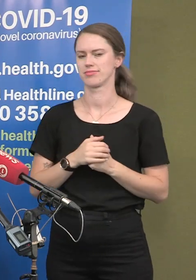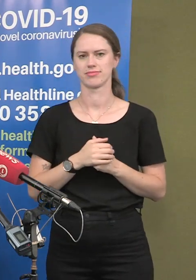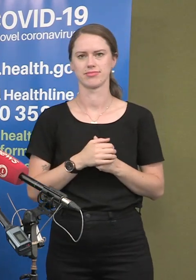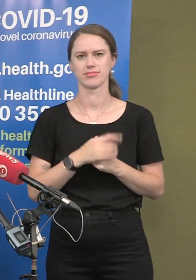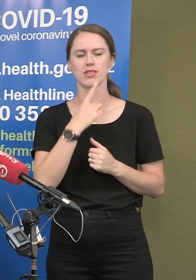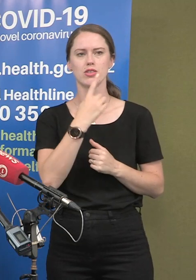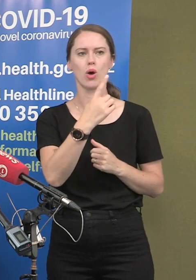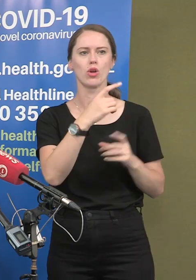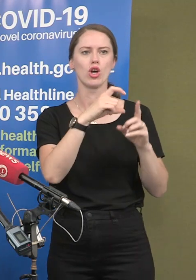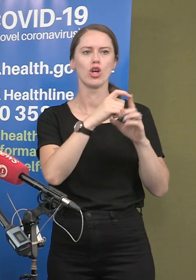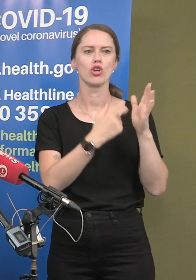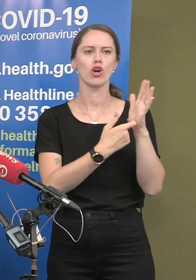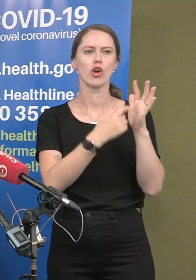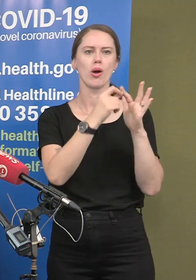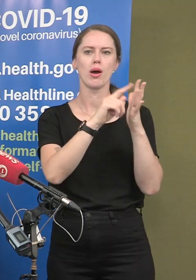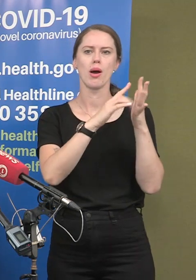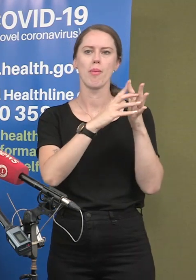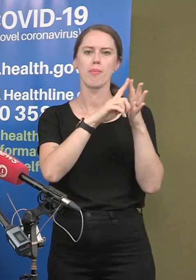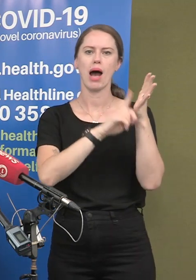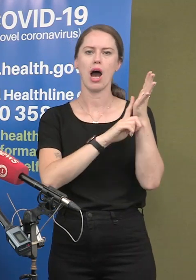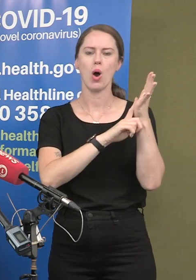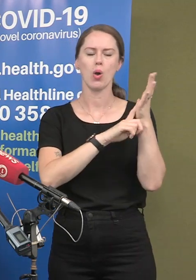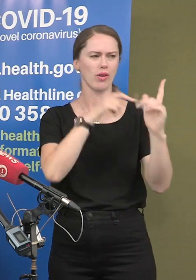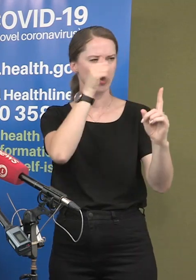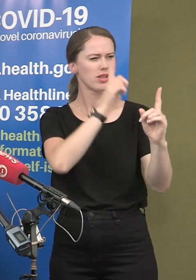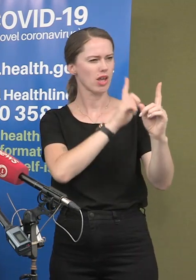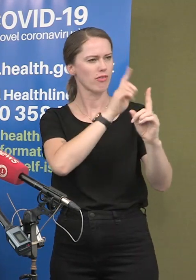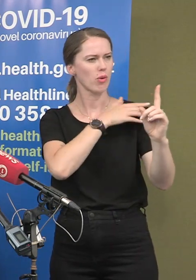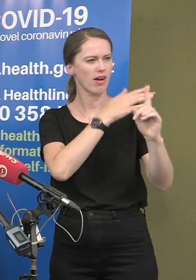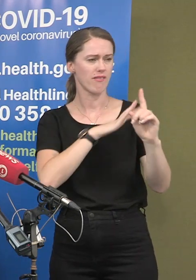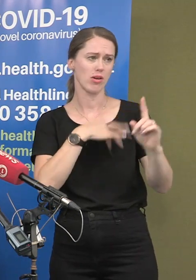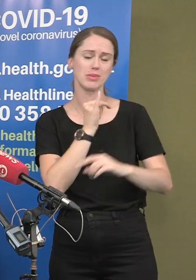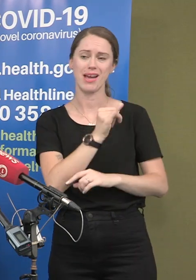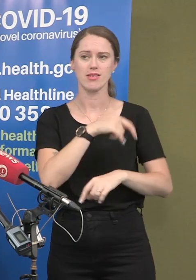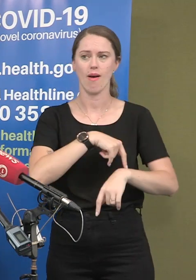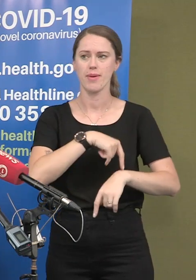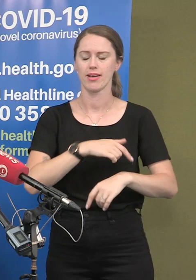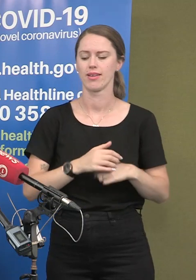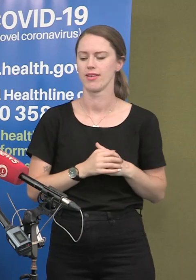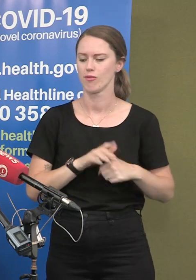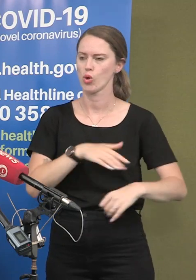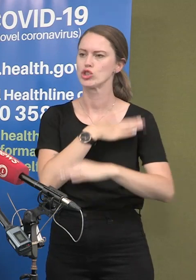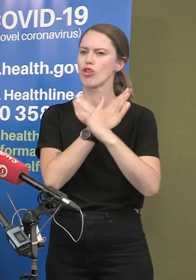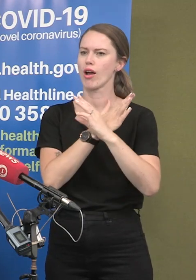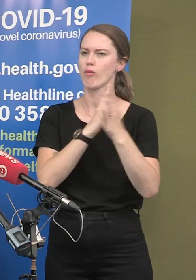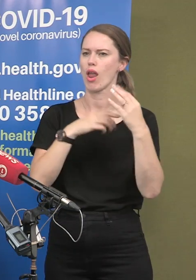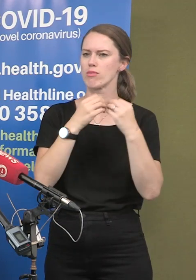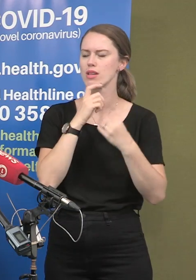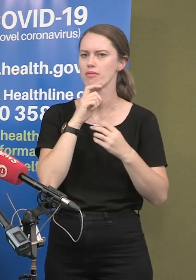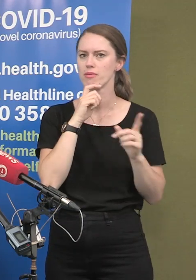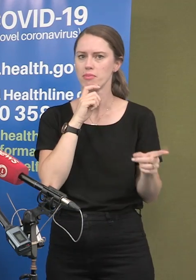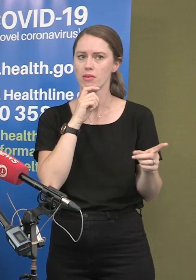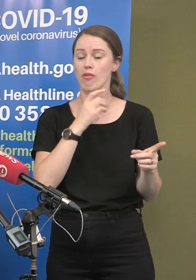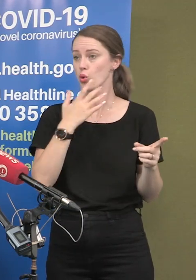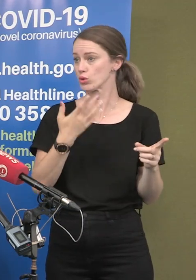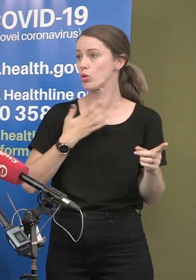told Dr. Powell, and we've known each other for a number of years, that I just thought it was poor timing, and that didn't mean we didn't